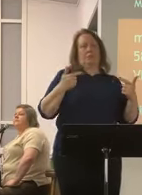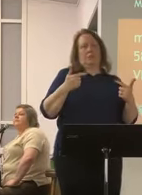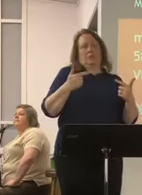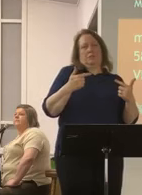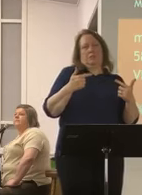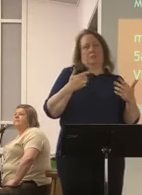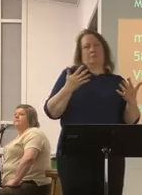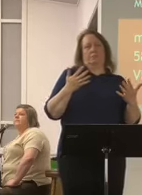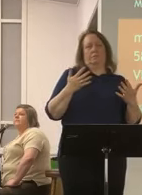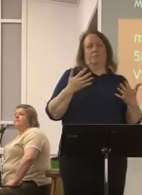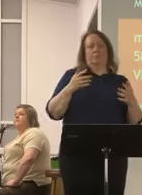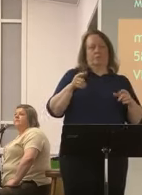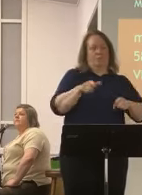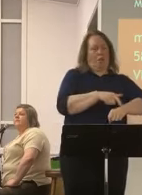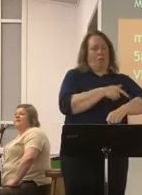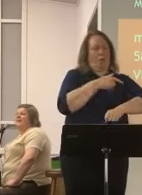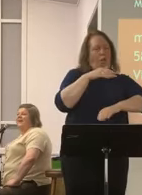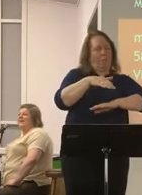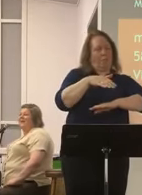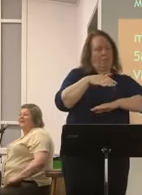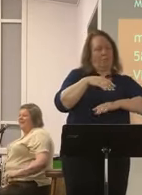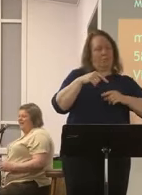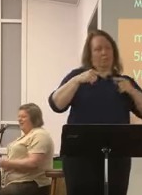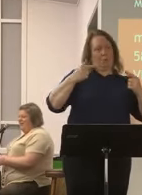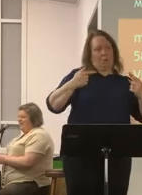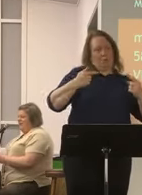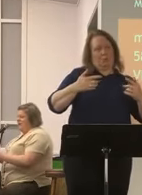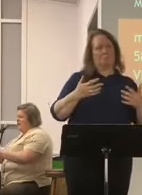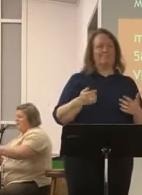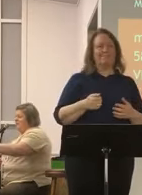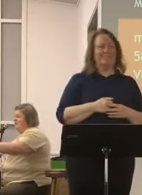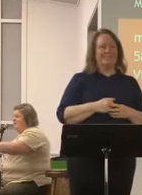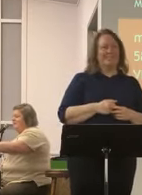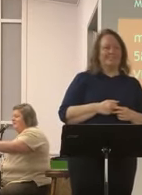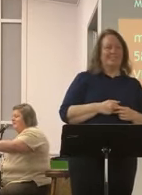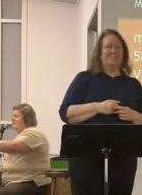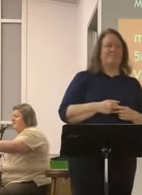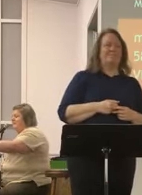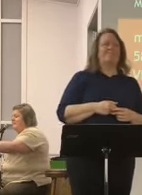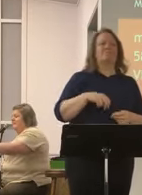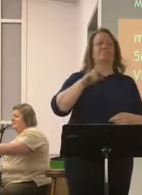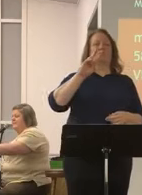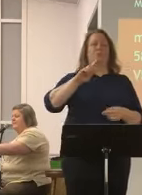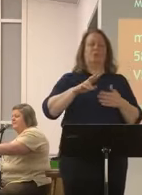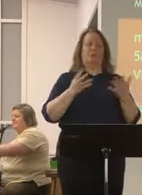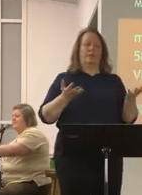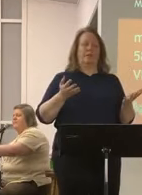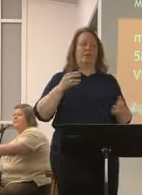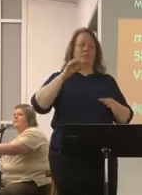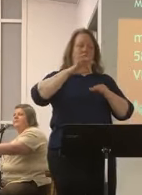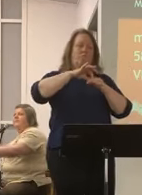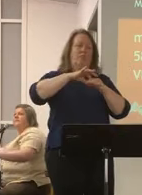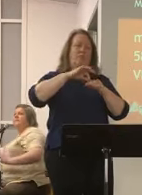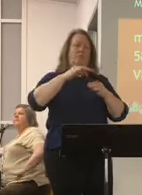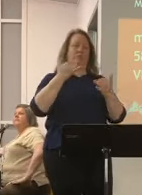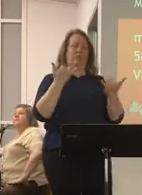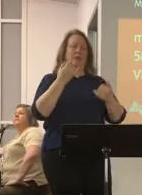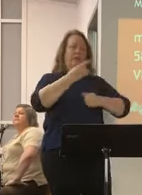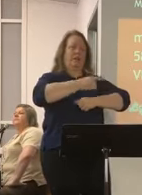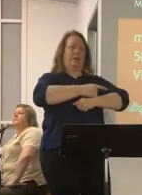So there were two things that we were going to vote on